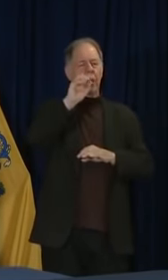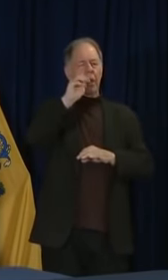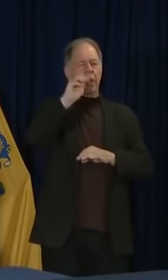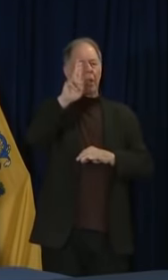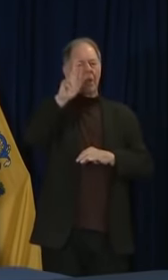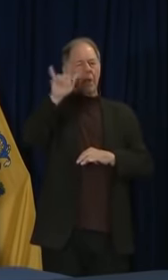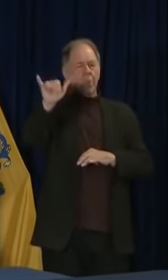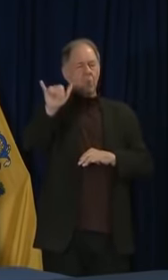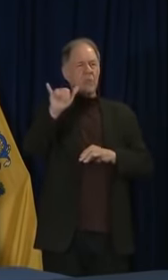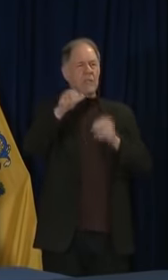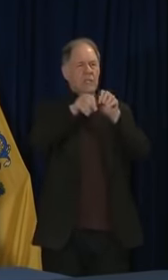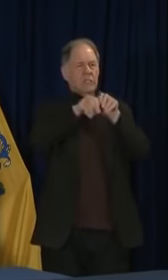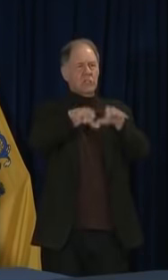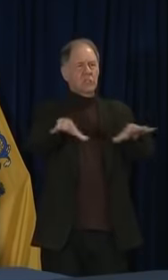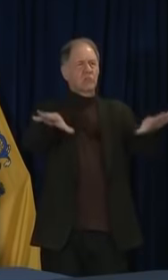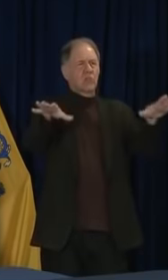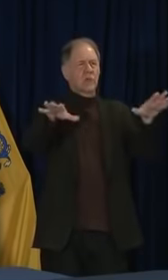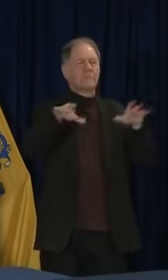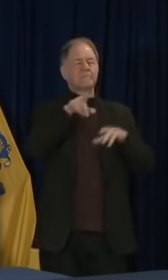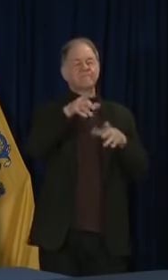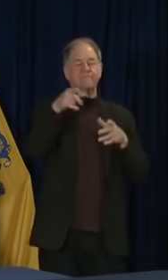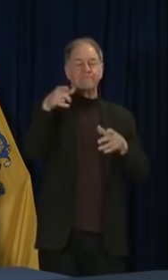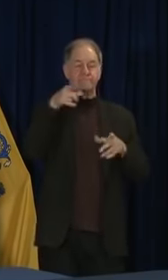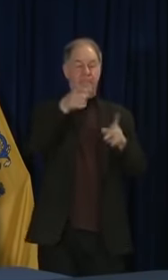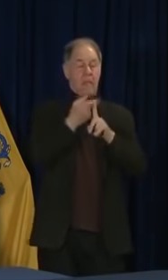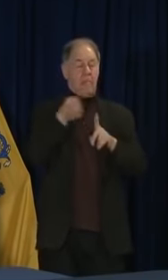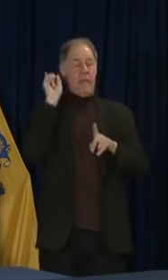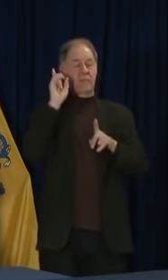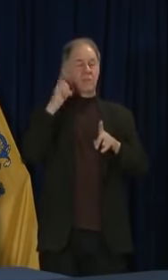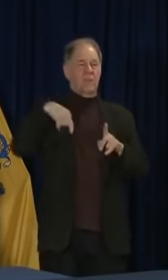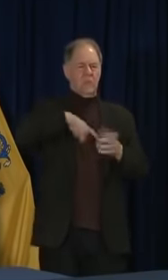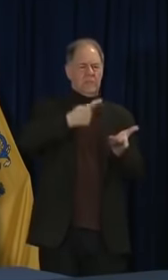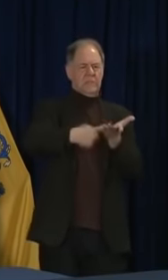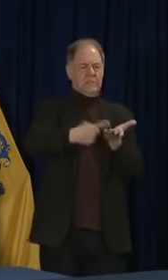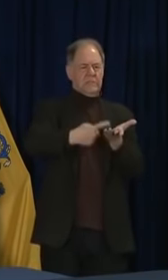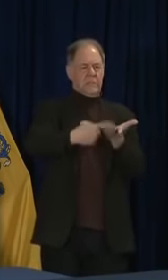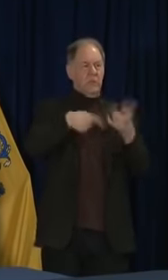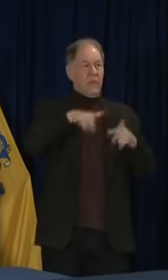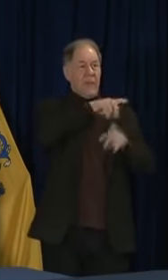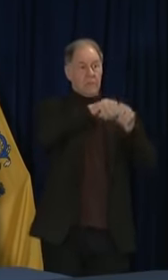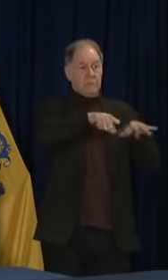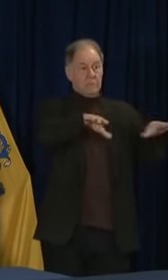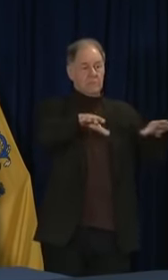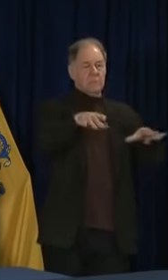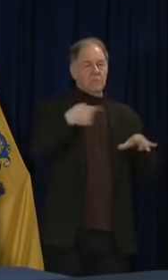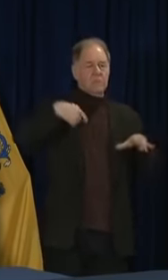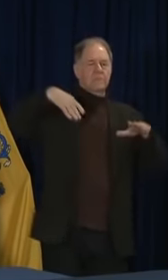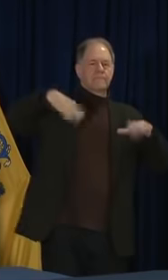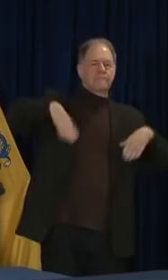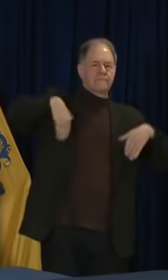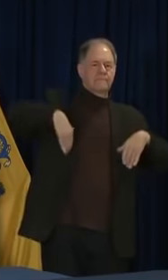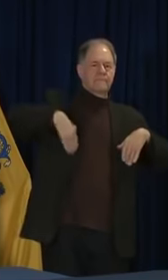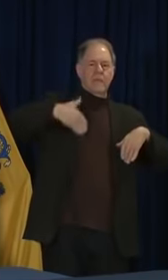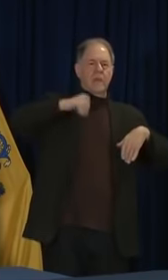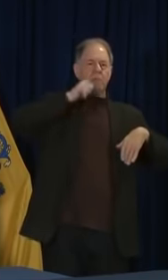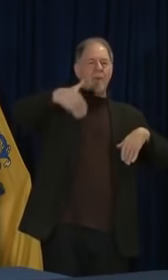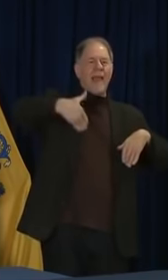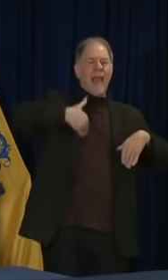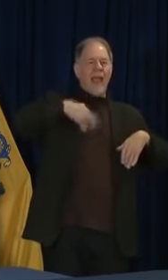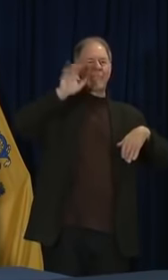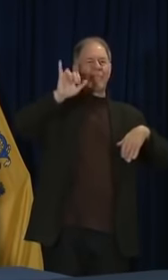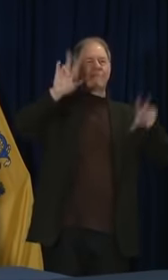there was a lot of discussion last week as this was growing that we were not at the stage of community spread when